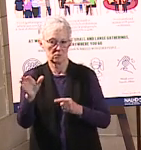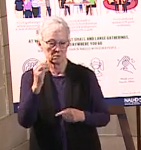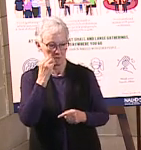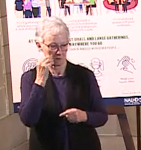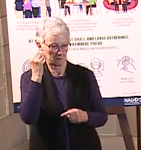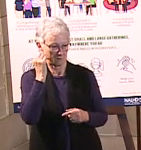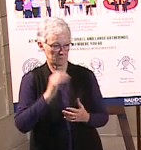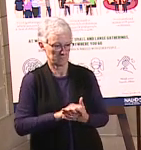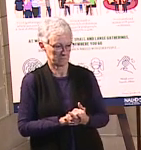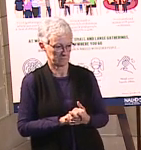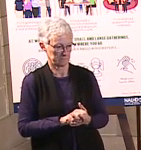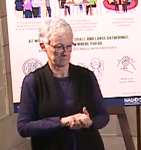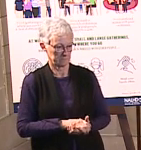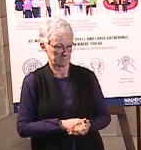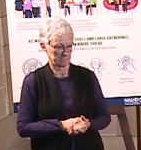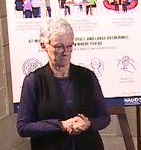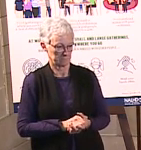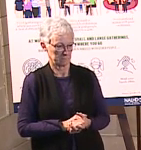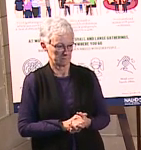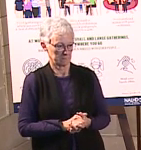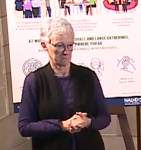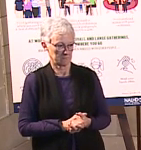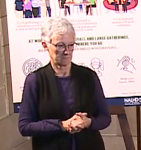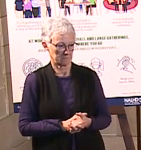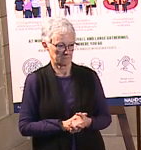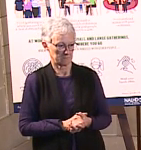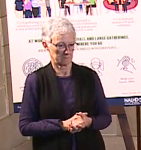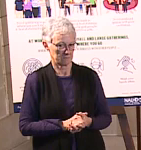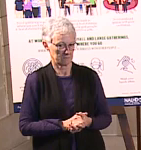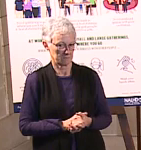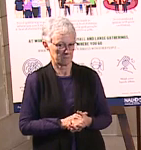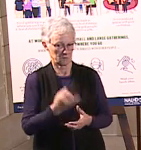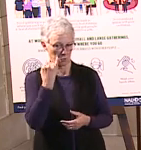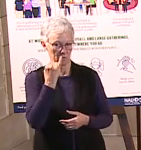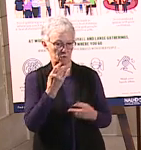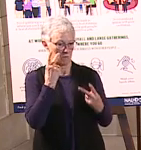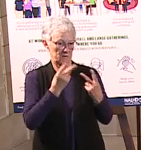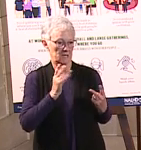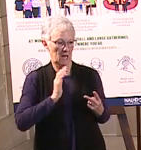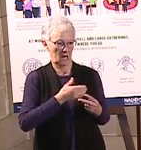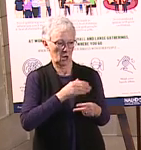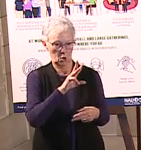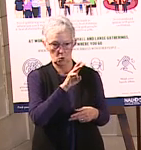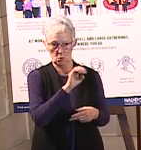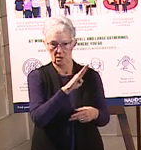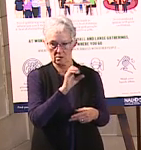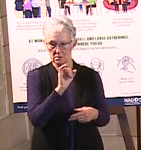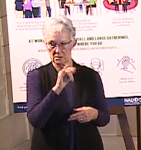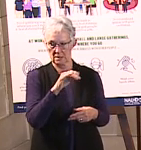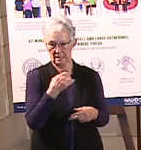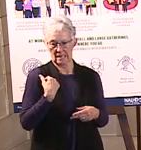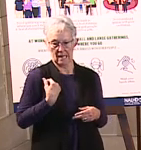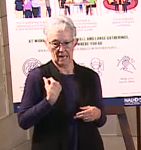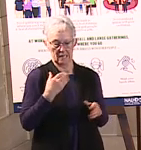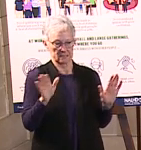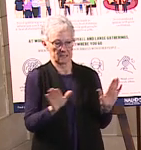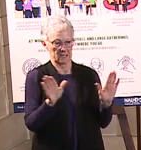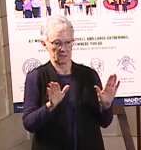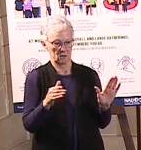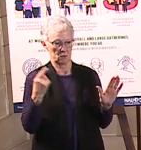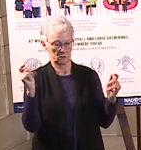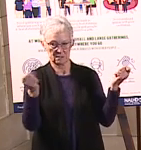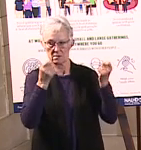bring product to our doors to sell you if you come visit us. And this last Sunday, when we celebrated Small Brewery